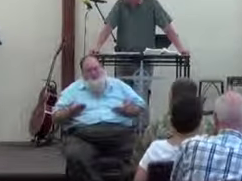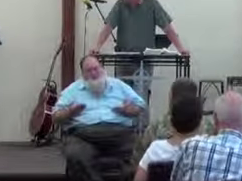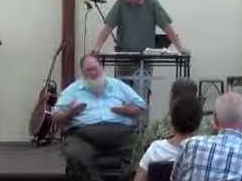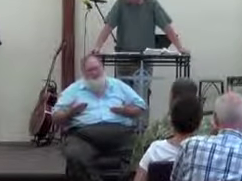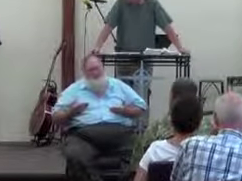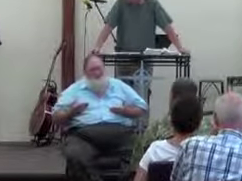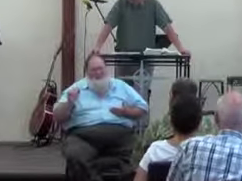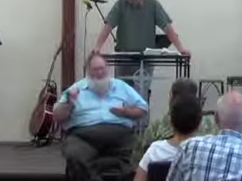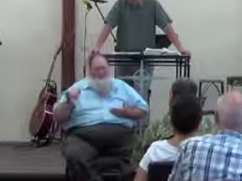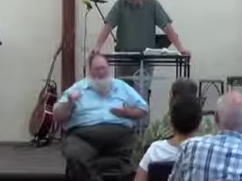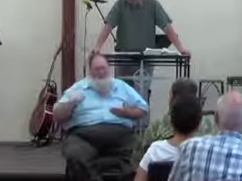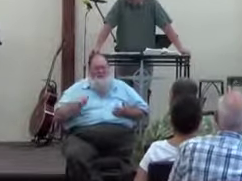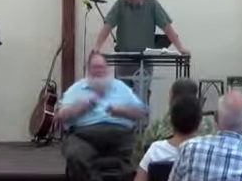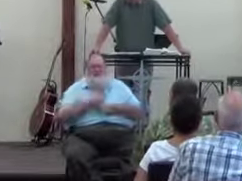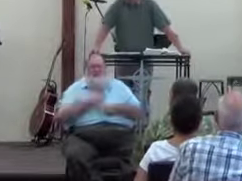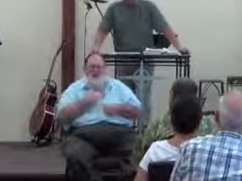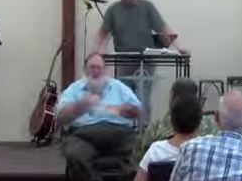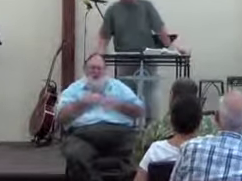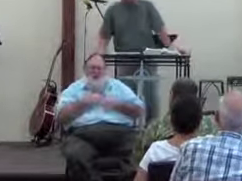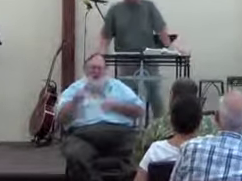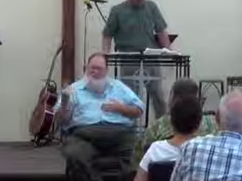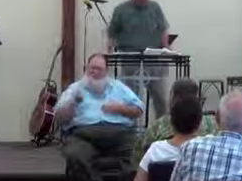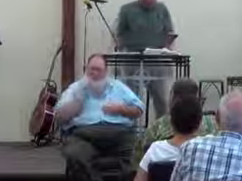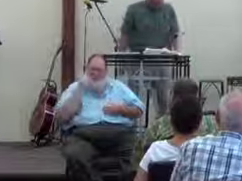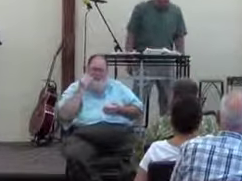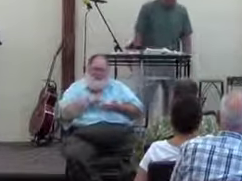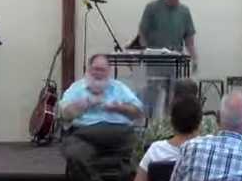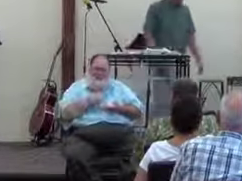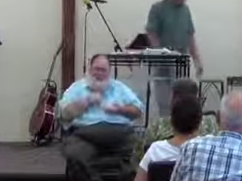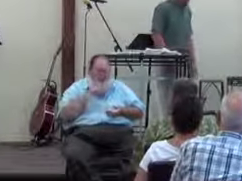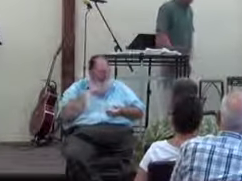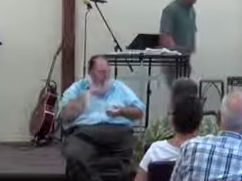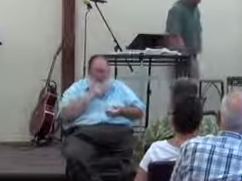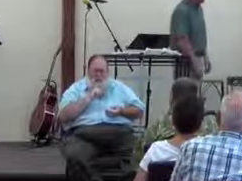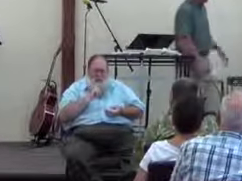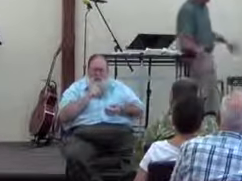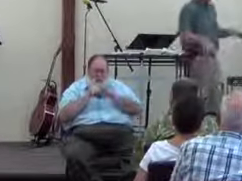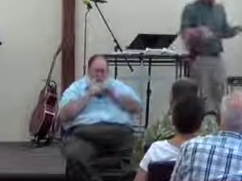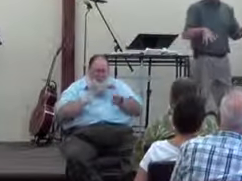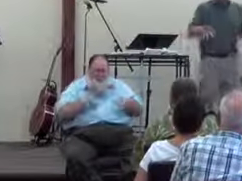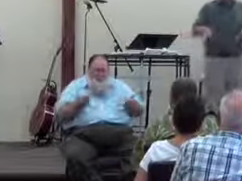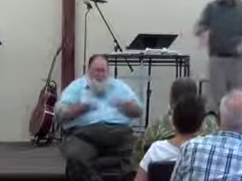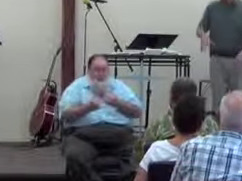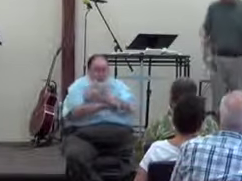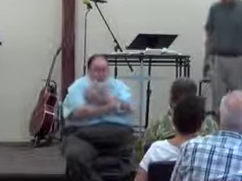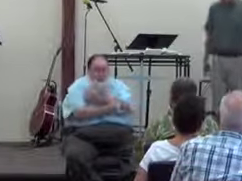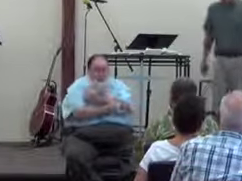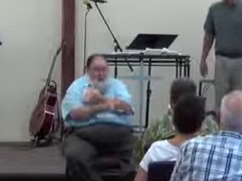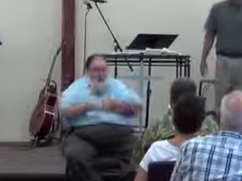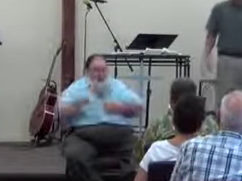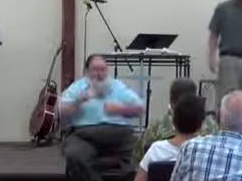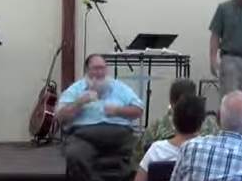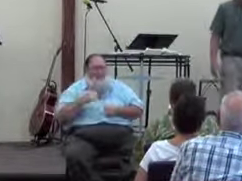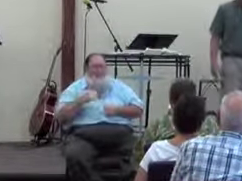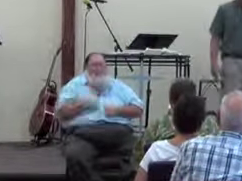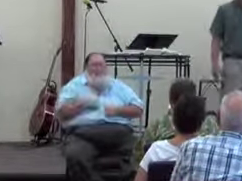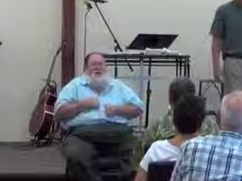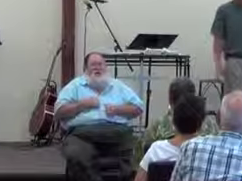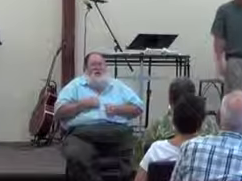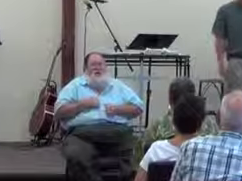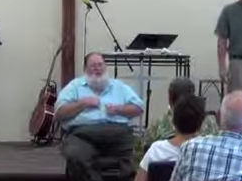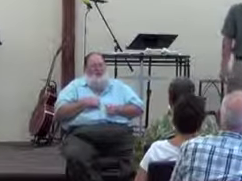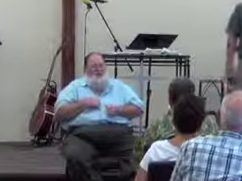that made me happy to come back home. I think that we are so blessed in this country, and I'm convinced that this is the greatest country on earth. I'm